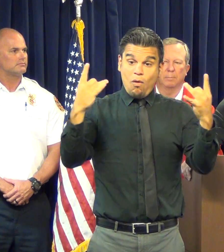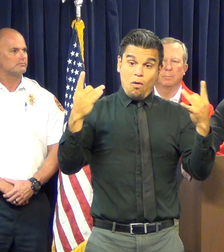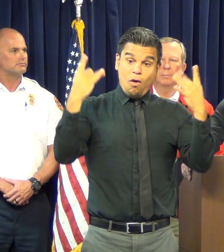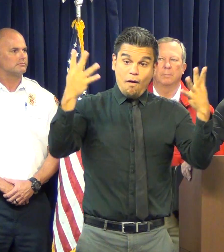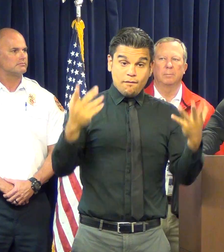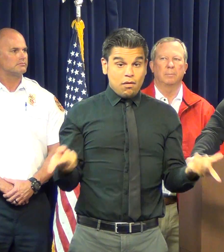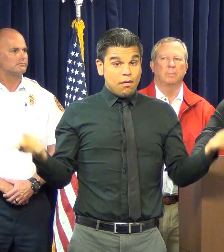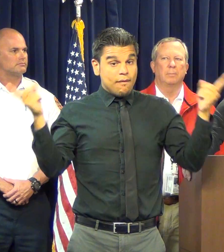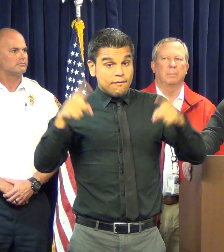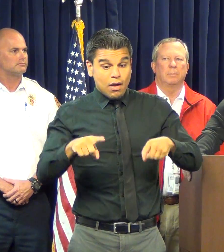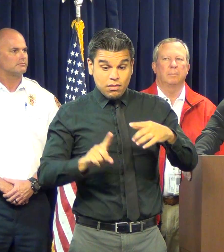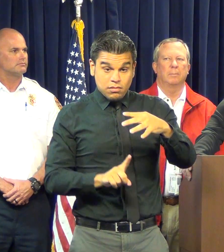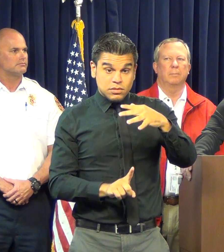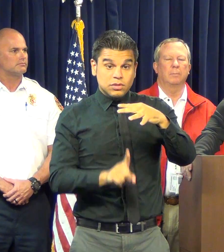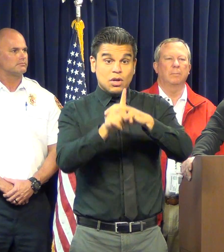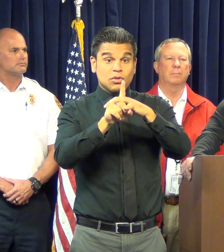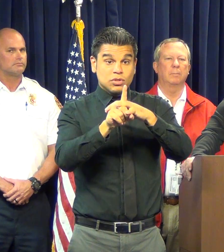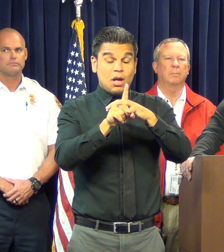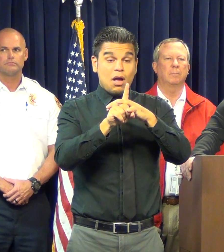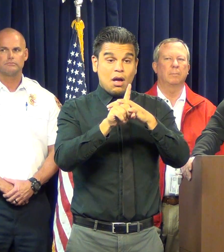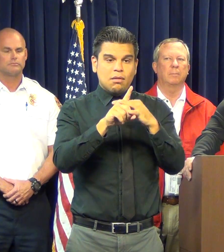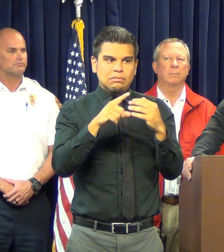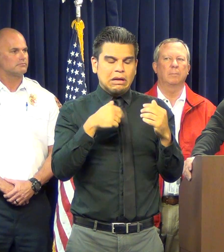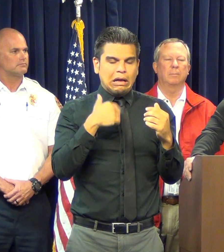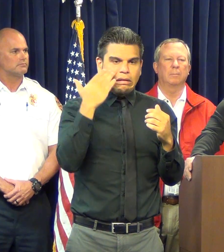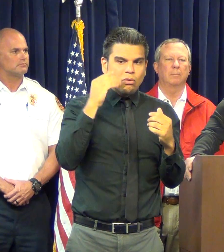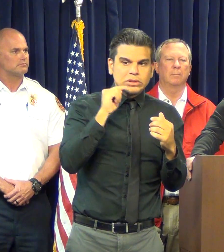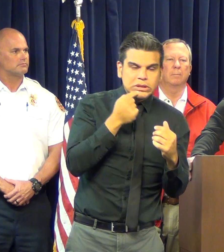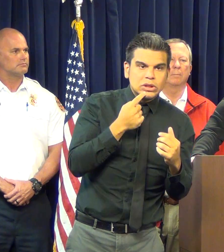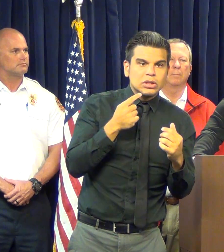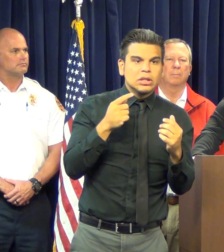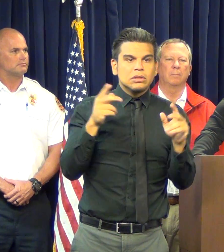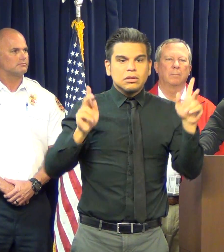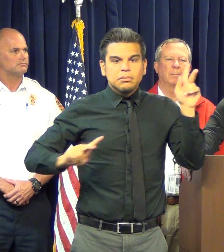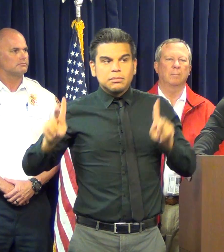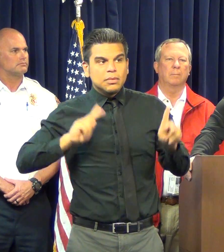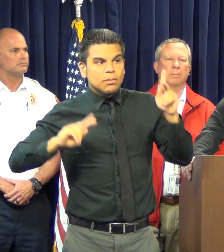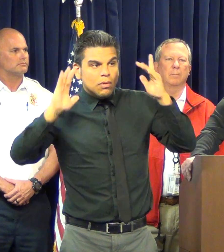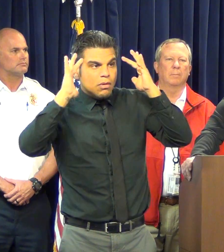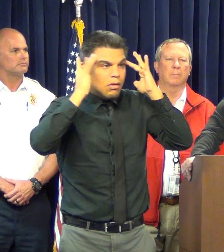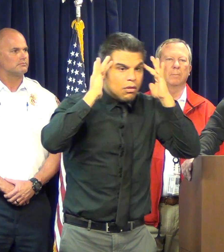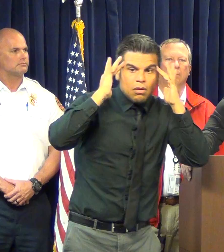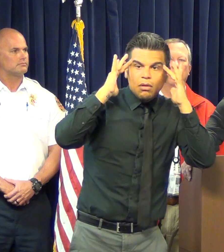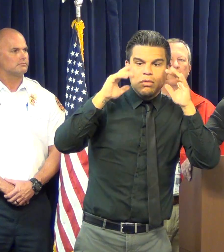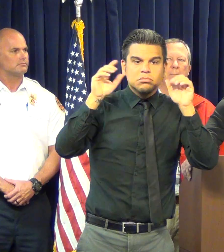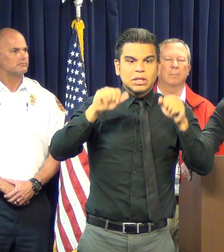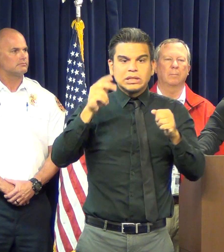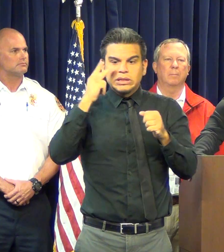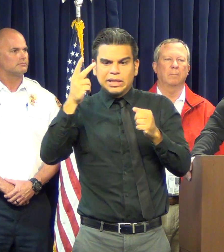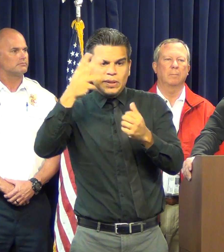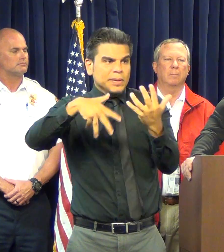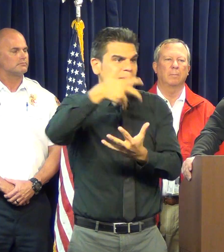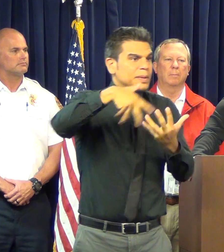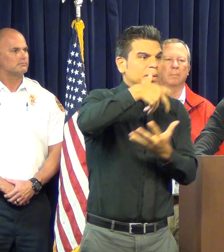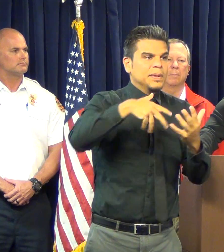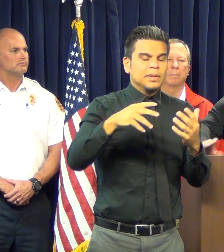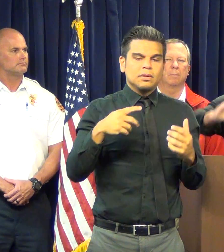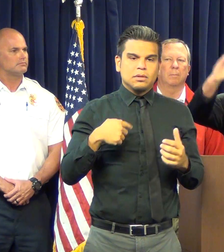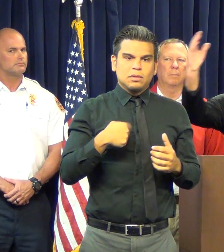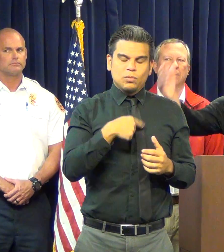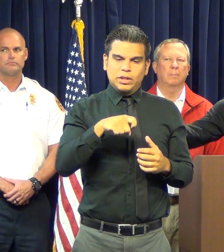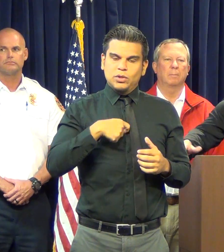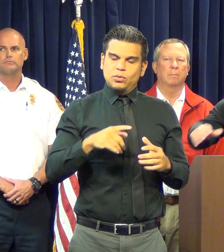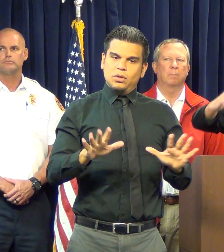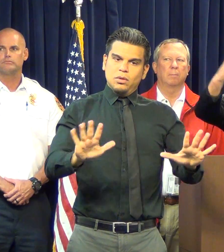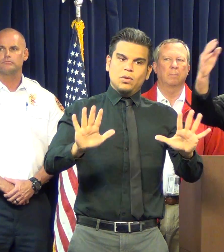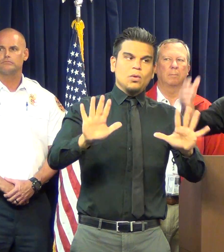upon us, it's intense, and at times things can be seem chaotic. We've all got to keep our heads about us. All of us